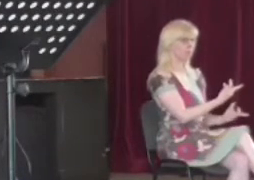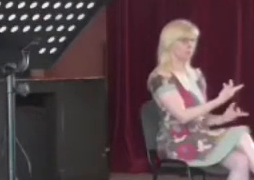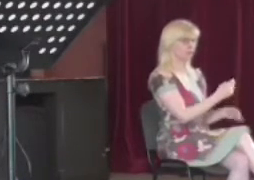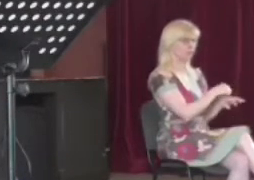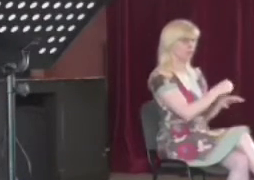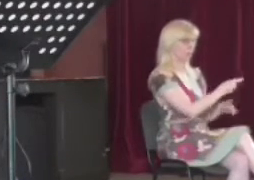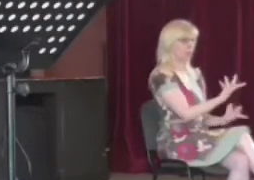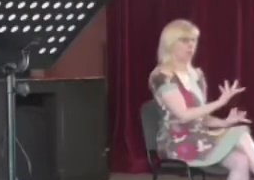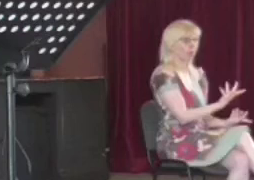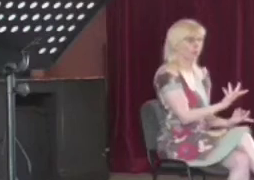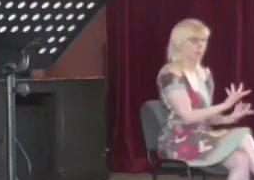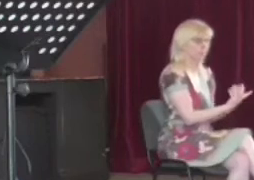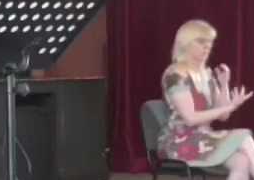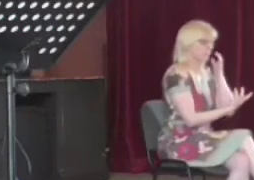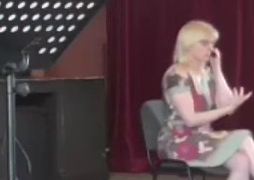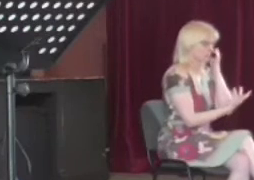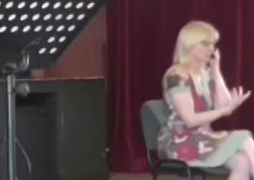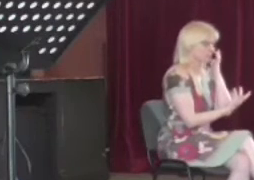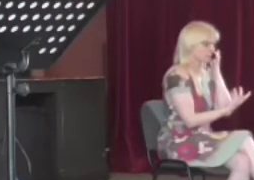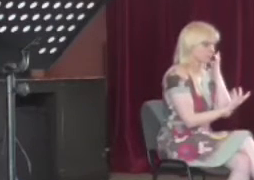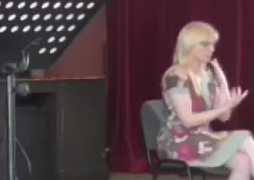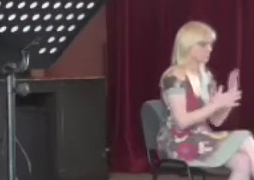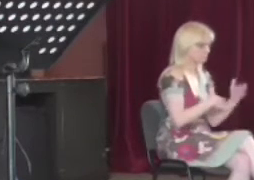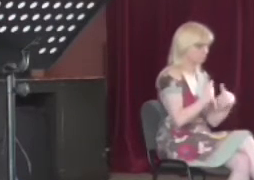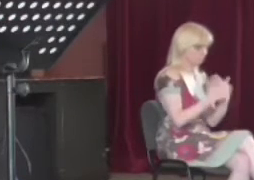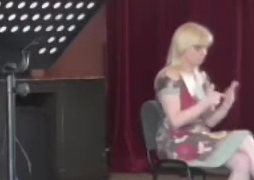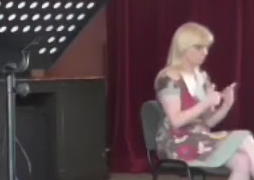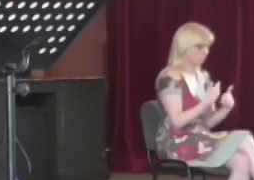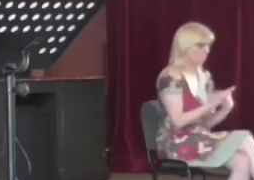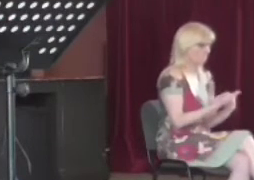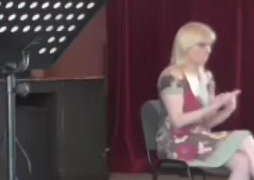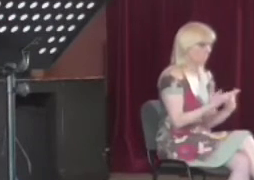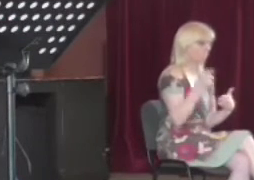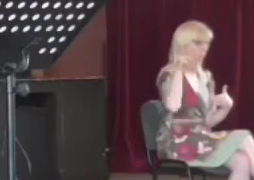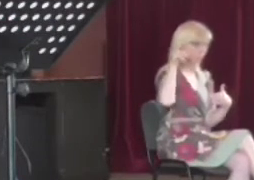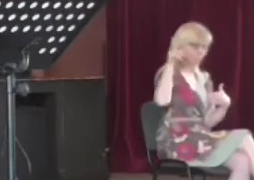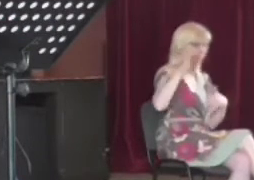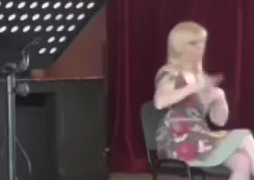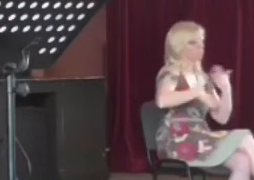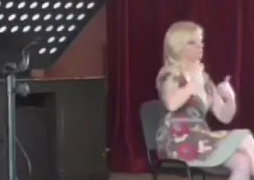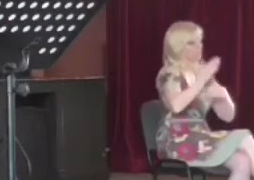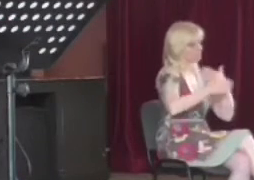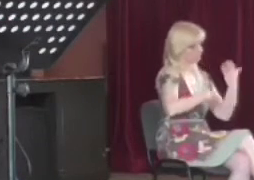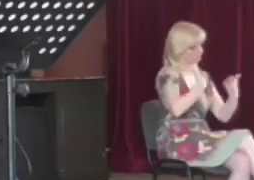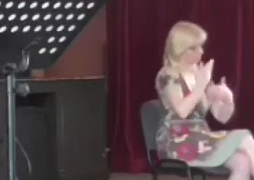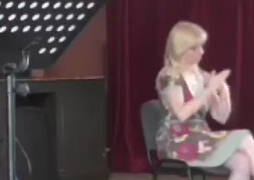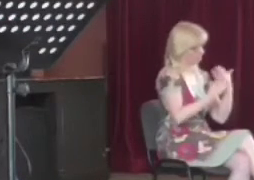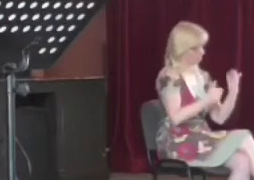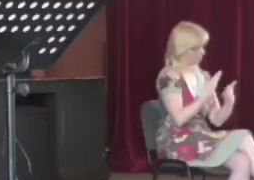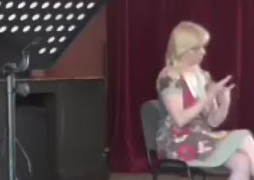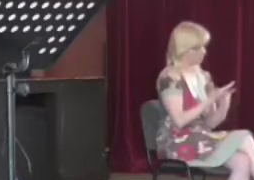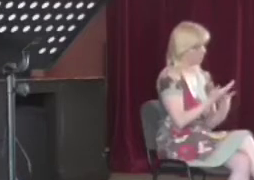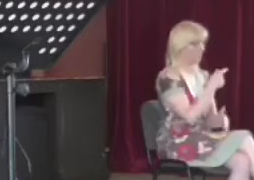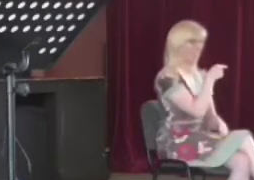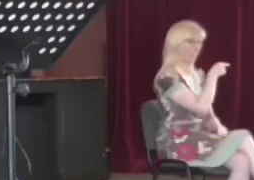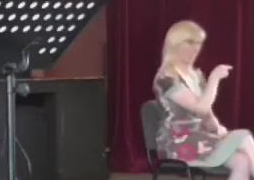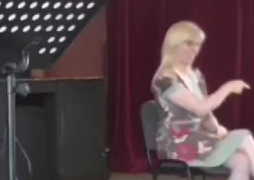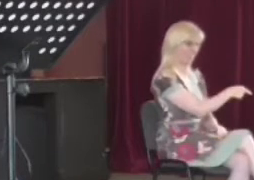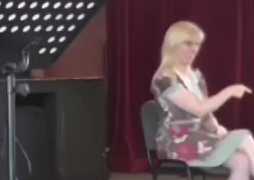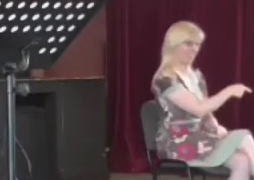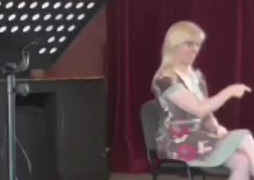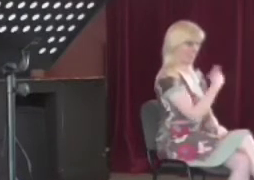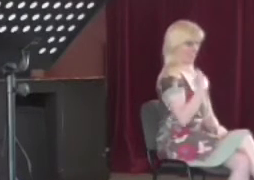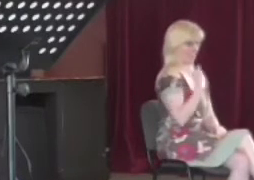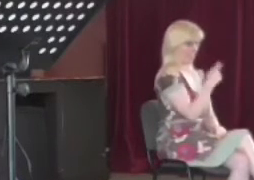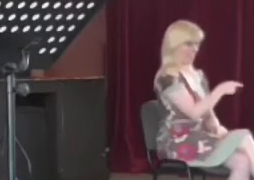person. And there are things that hinder us, as we've heard this morning from Sue, from Christine, etc. There are things that